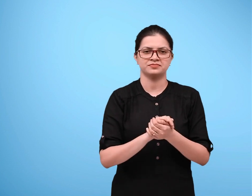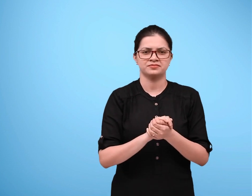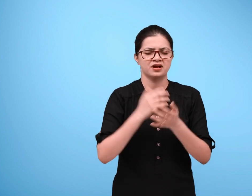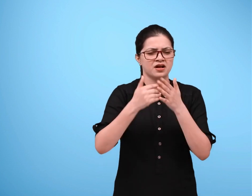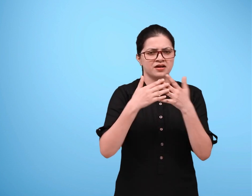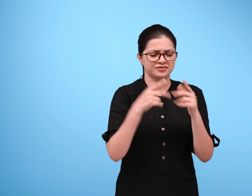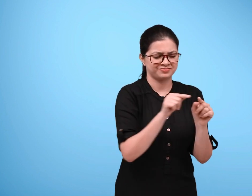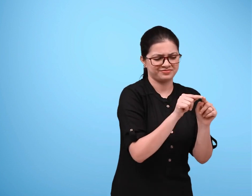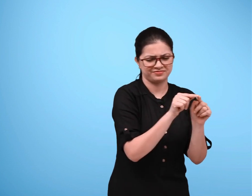Fill in the blanks.